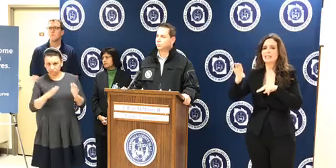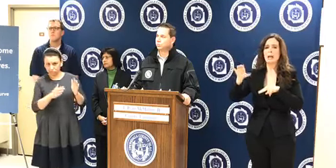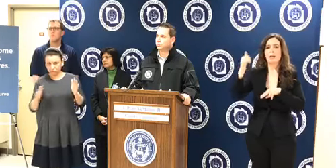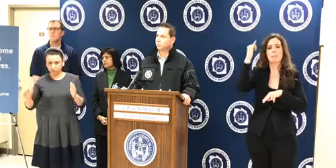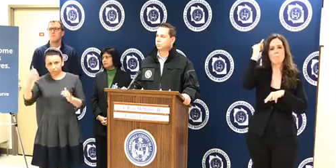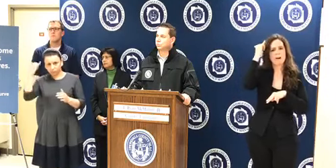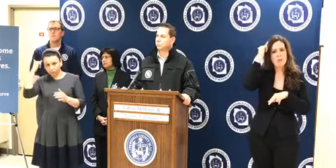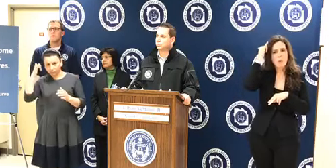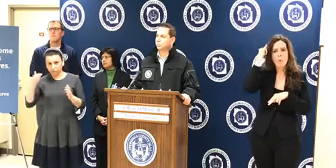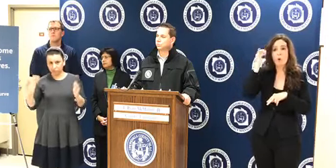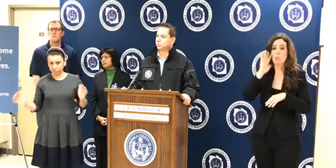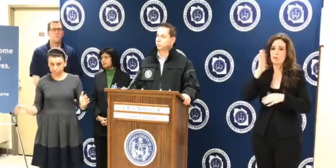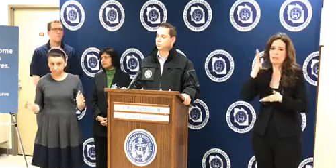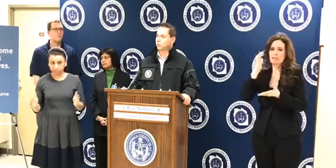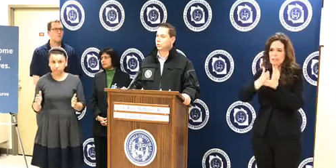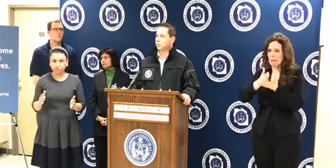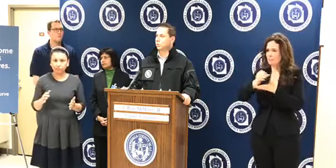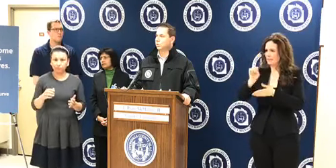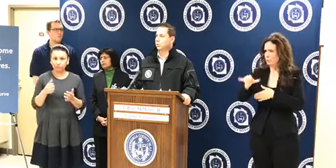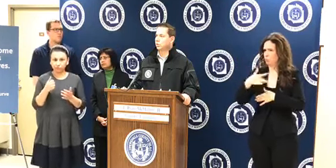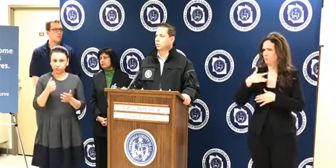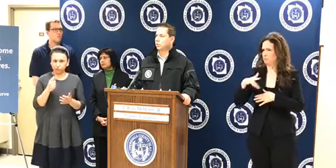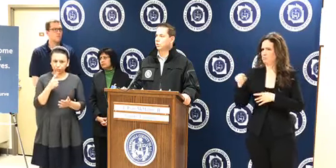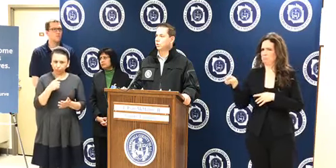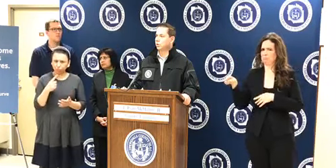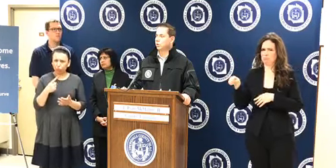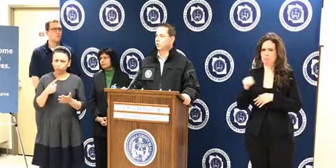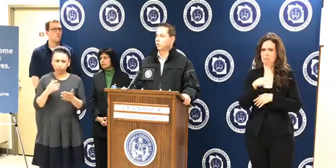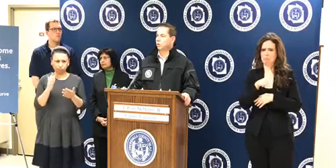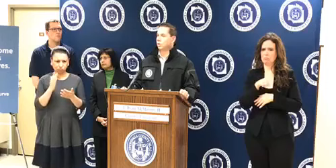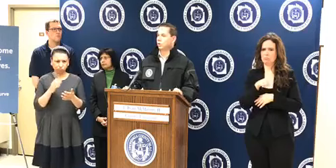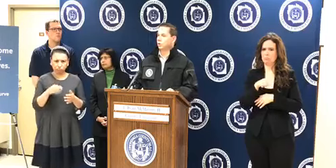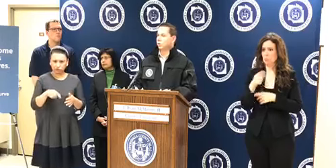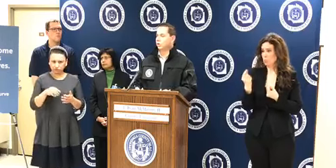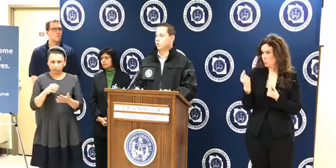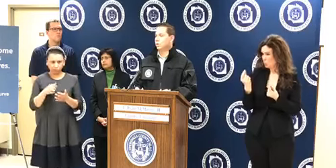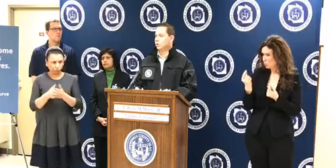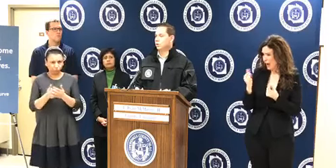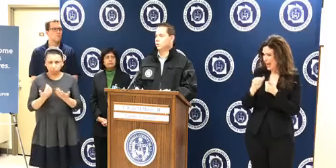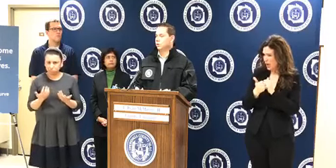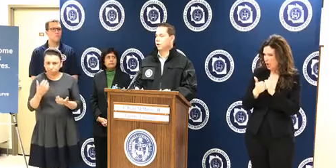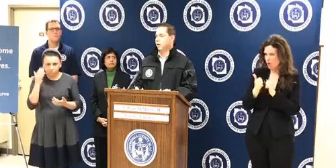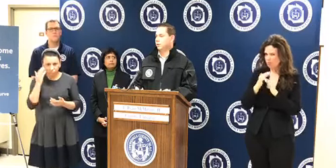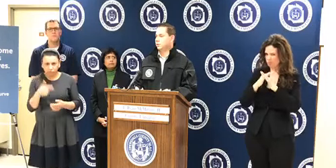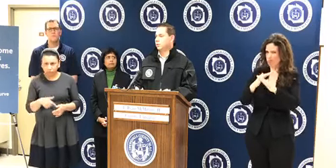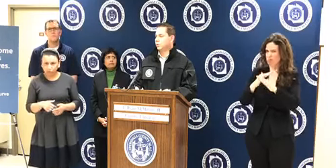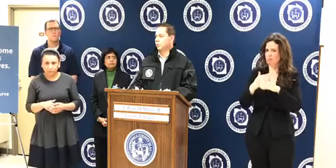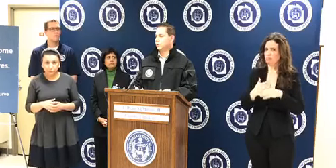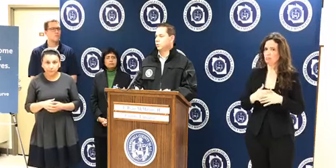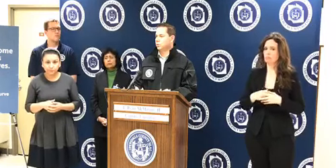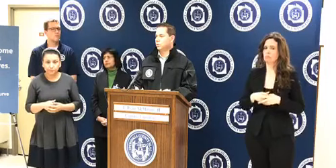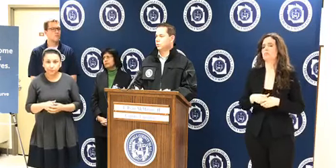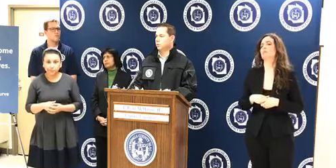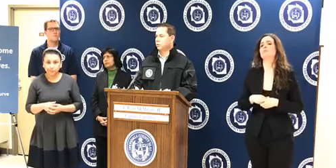you been made aware of that by the Erie County Health Department, and what should people in Syracuse know about that train? Yeah, so